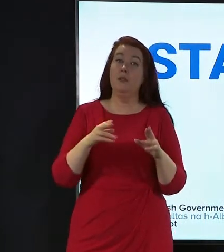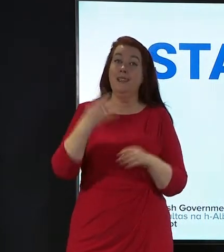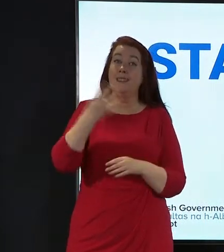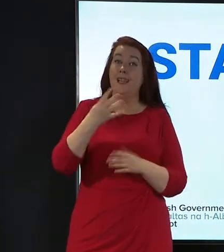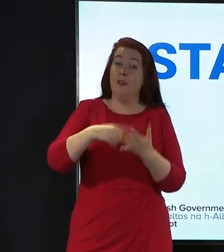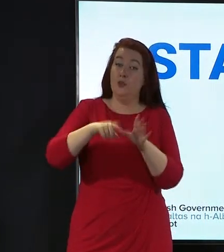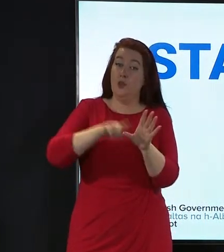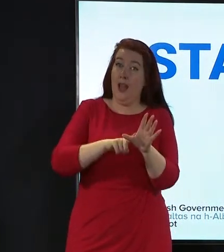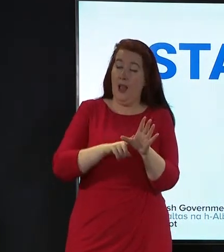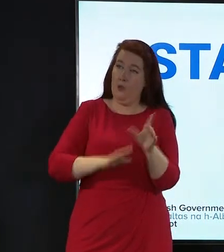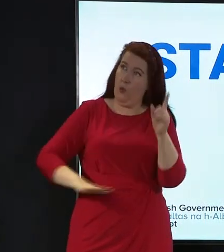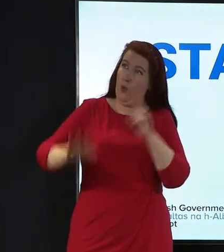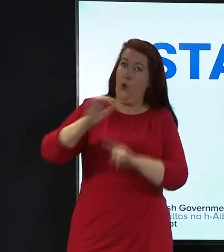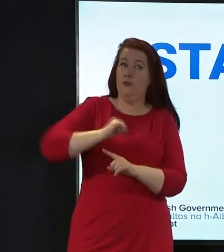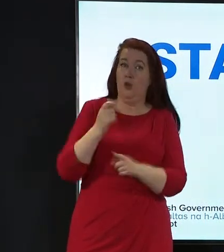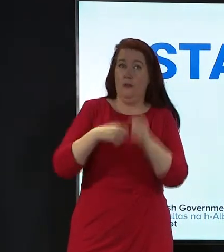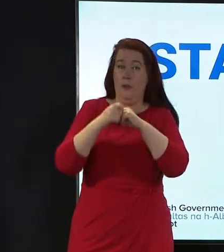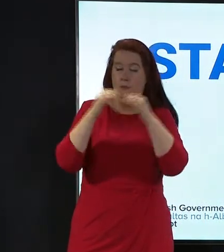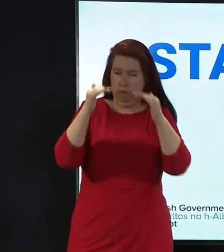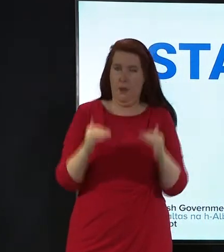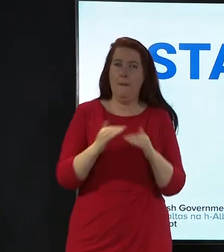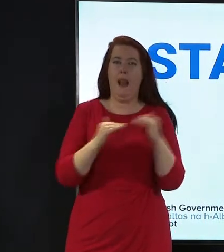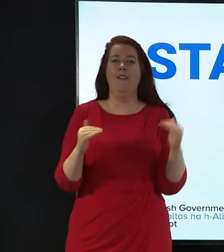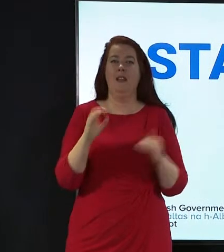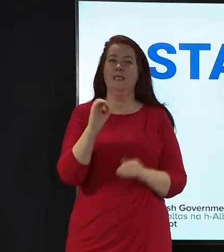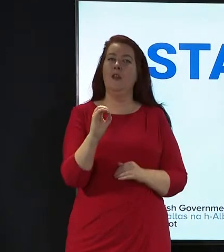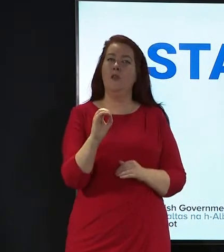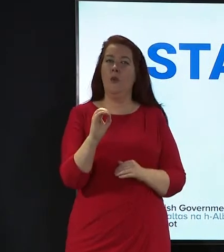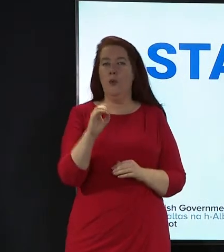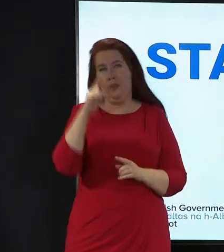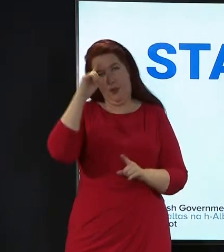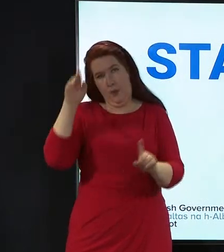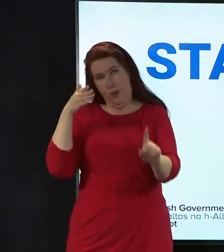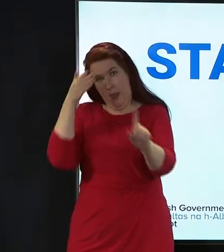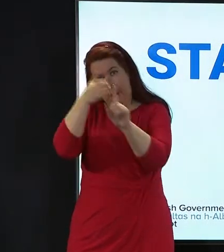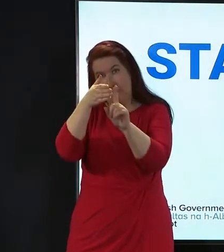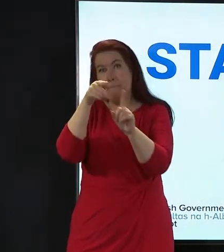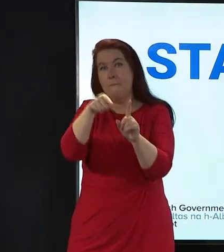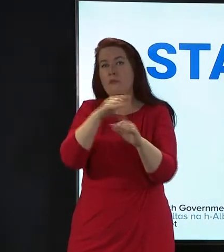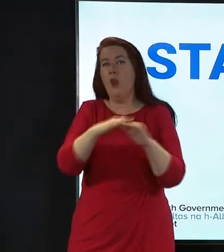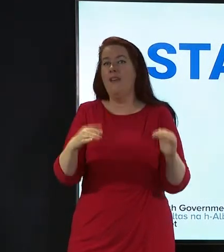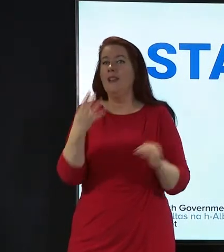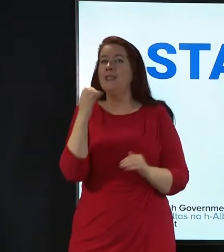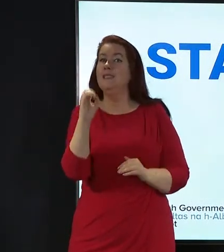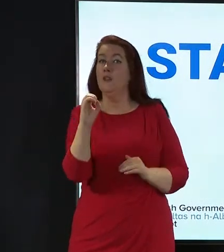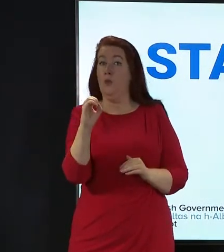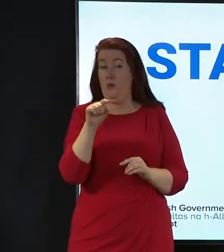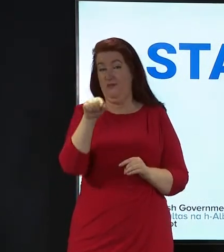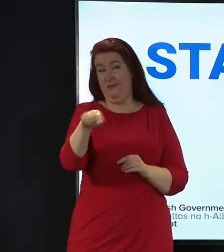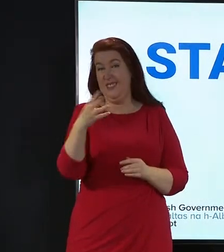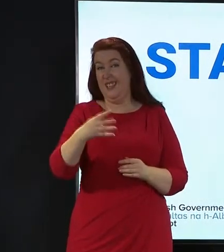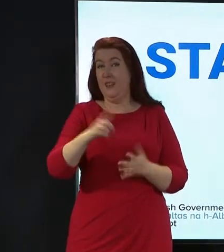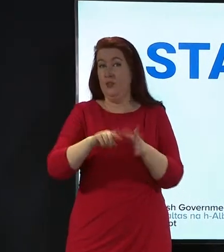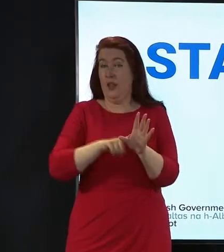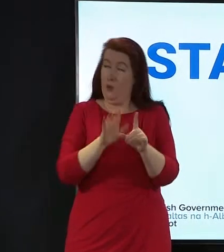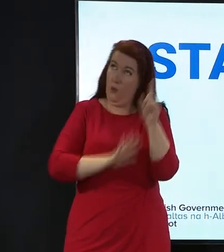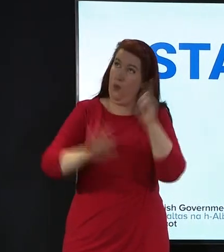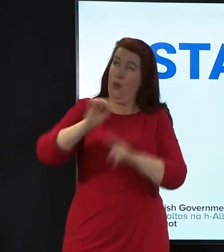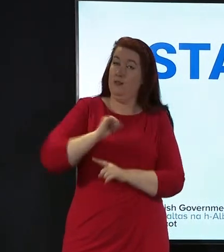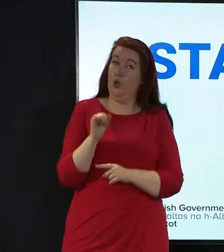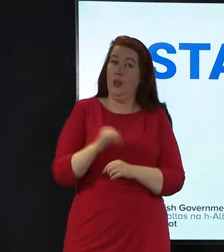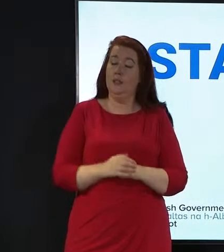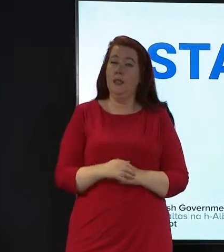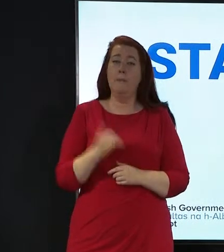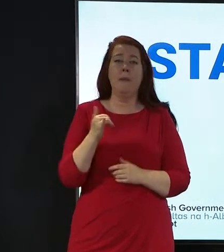of July, and I think that's the target we should stay fixed on right now. Whether or not we have to pause